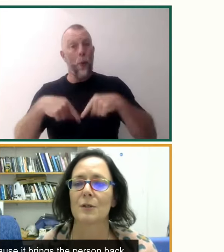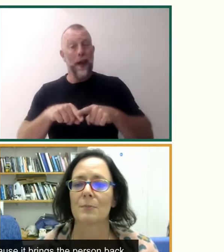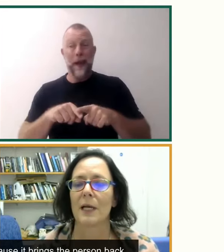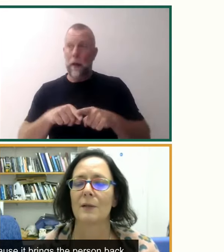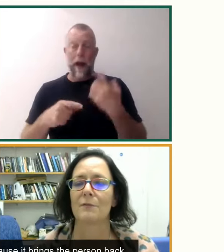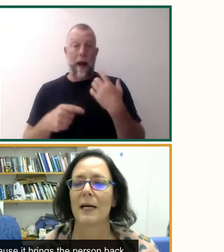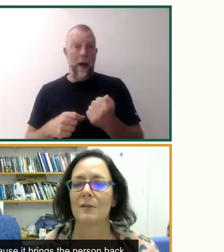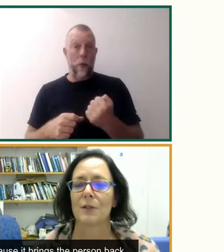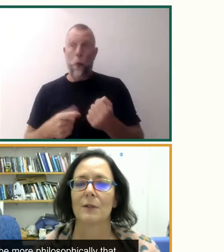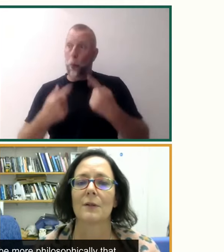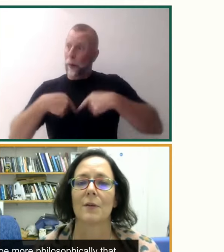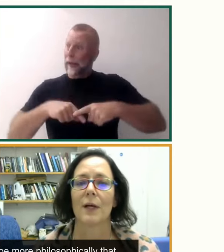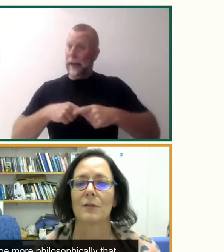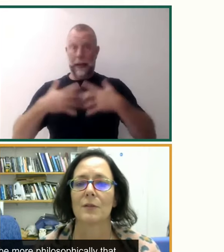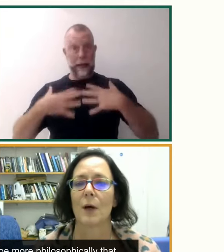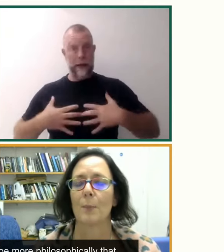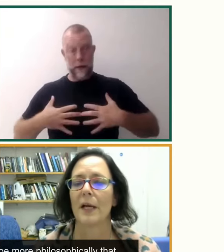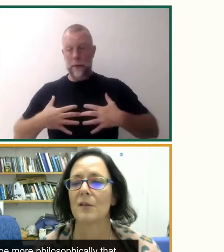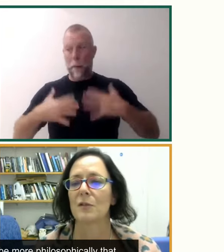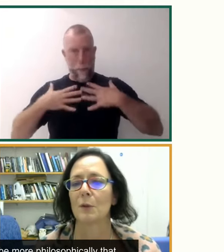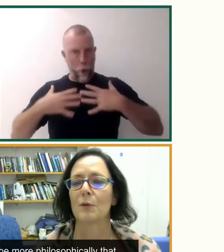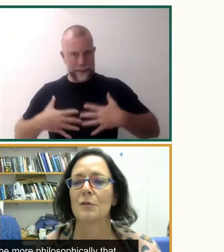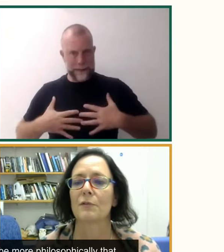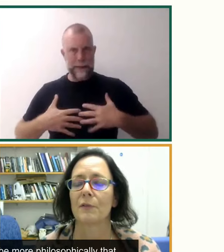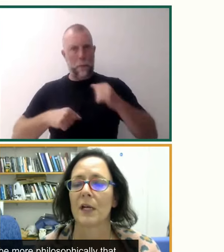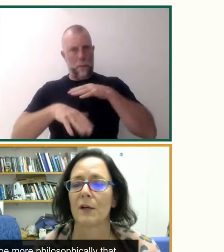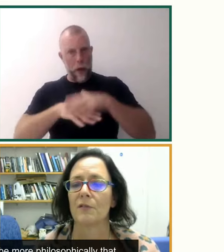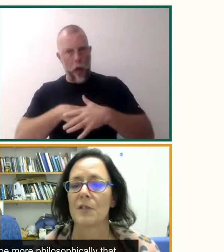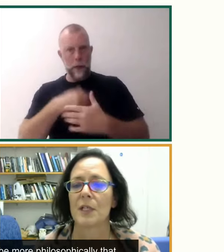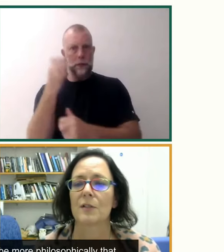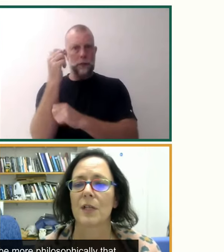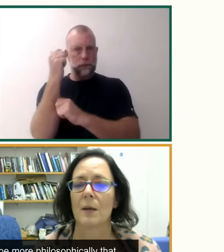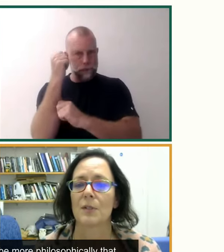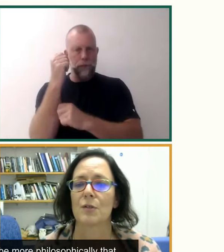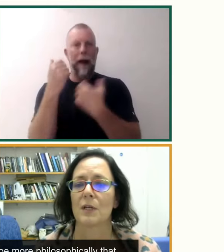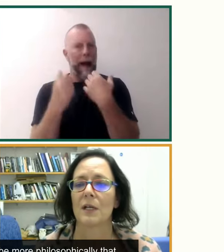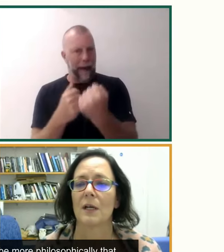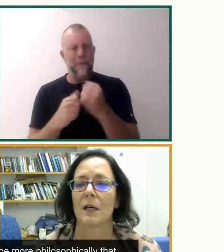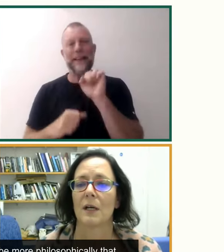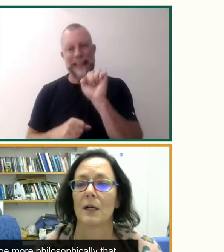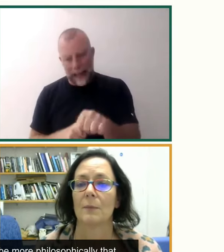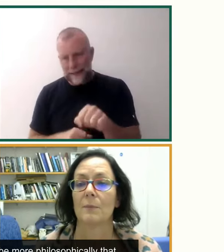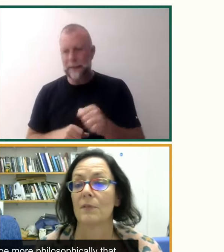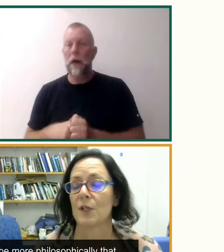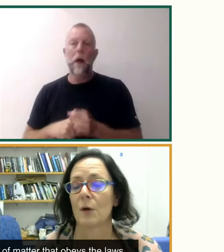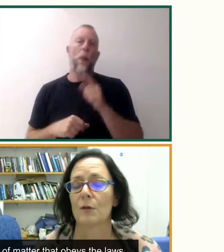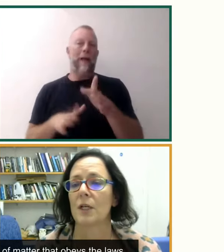weird creatures made of matter that obeys the laws of physics,